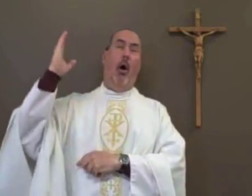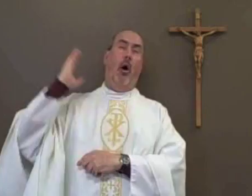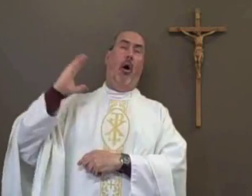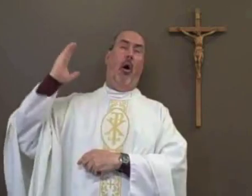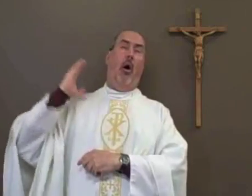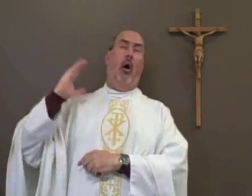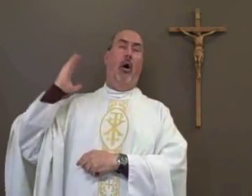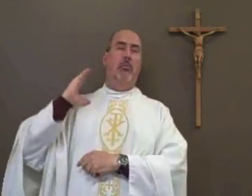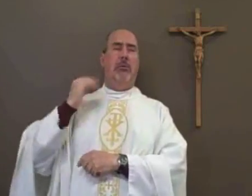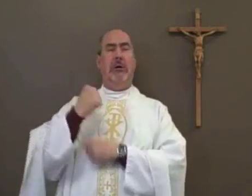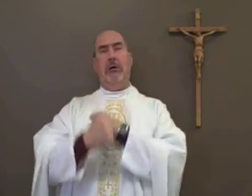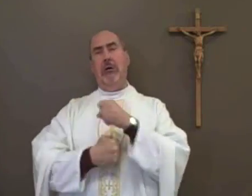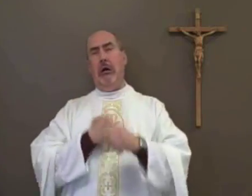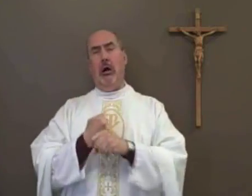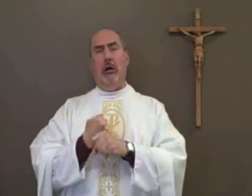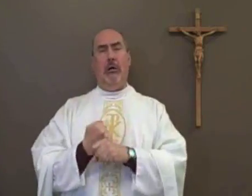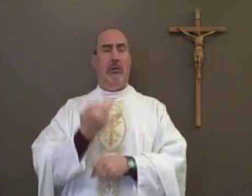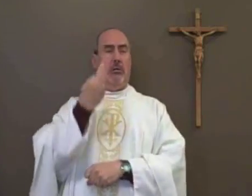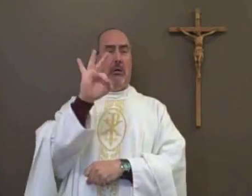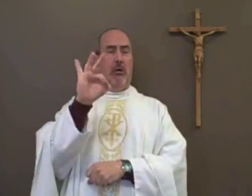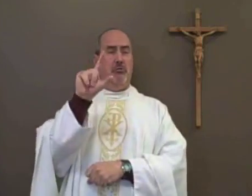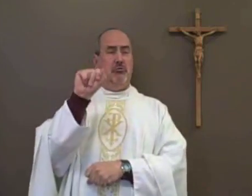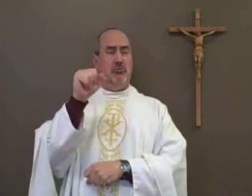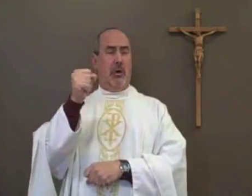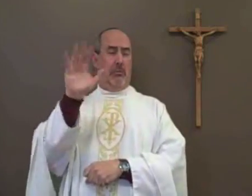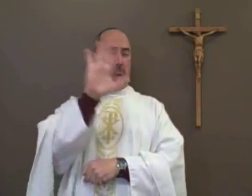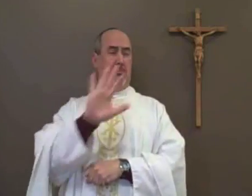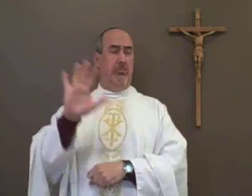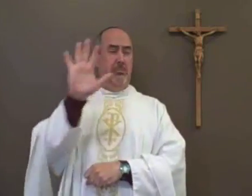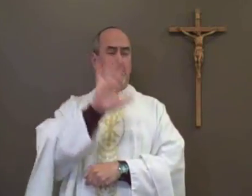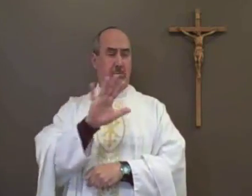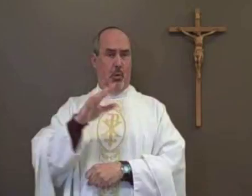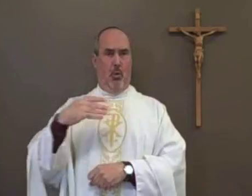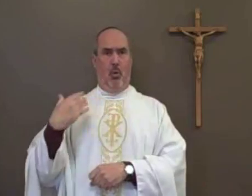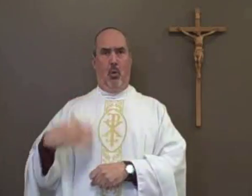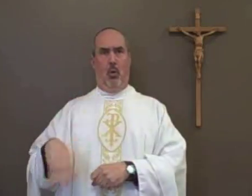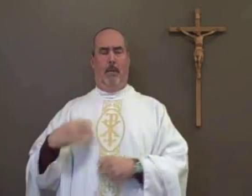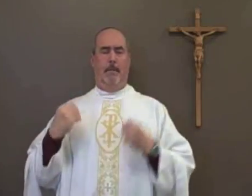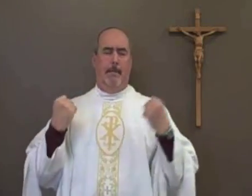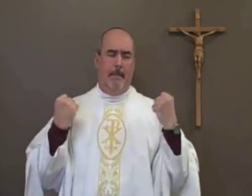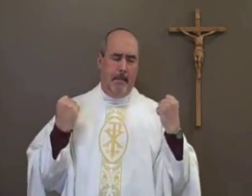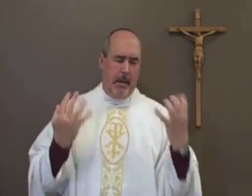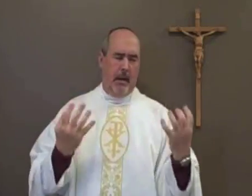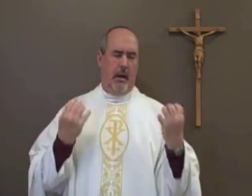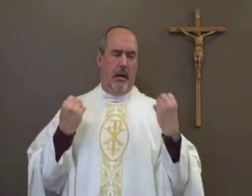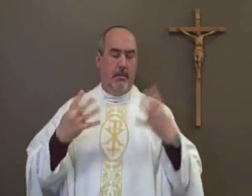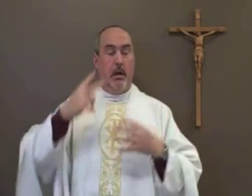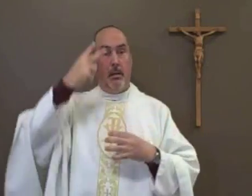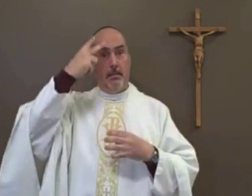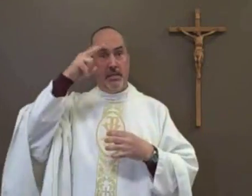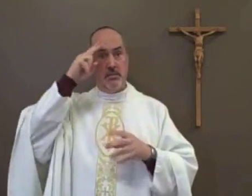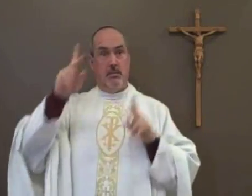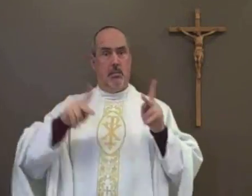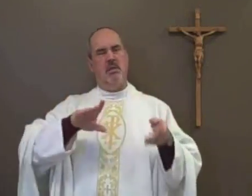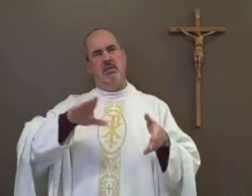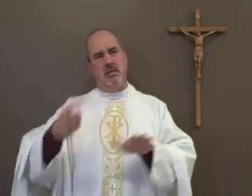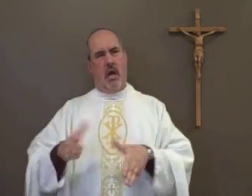However, Americans don't realize, for the most part, that back in the 1920s, there were many,